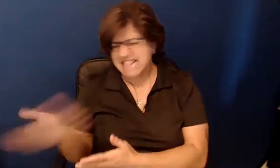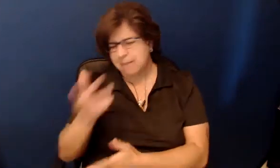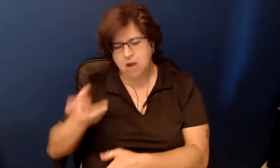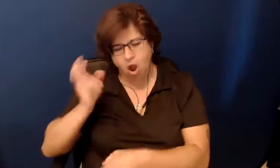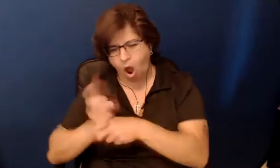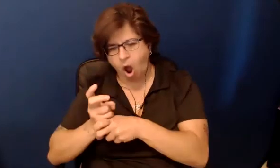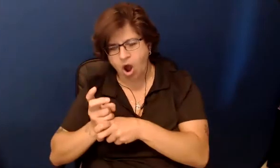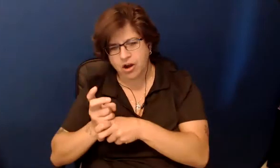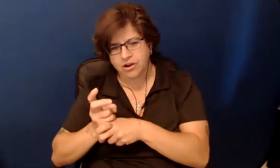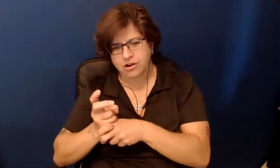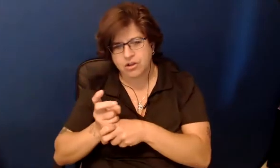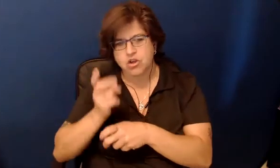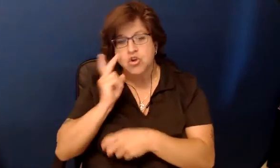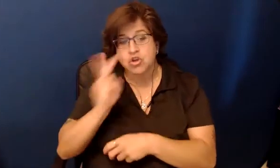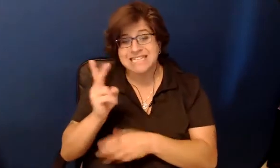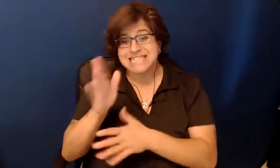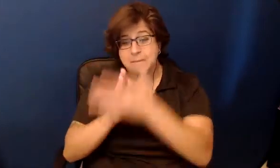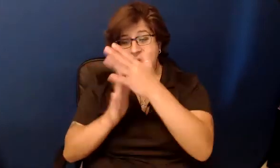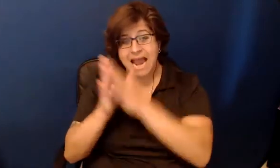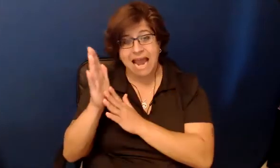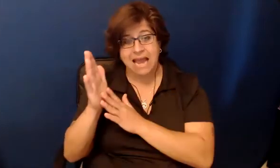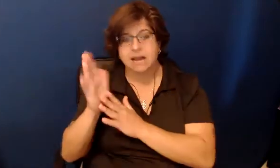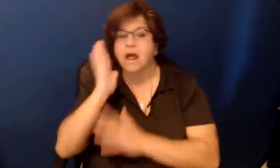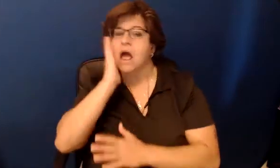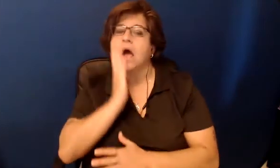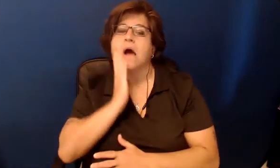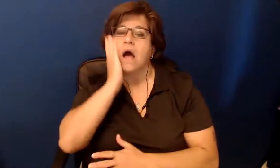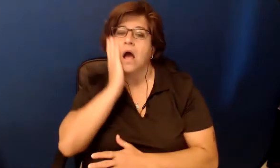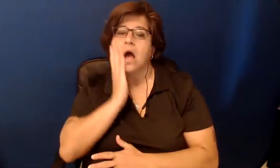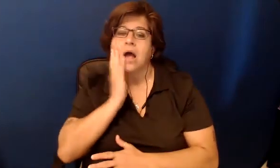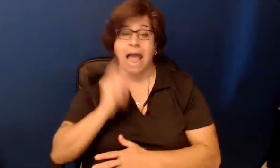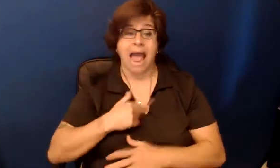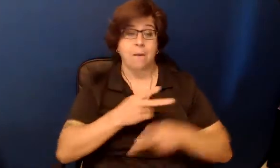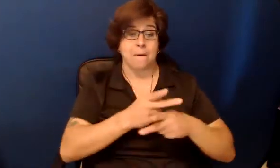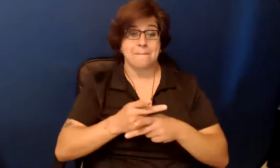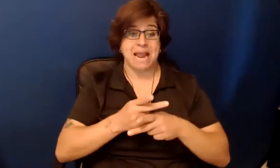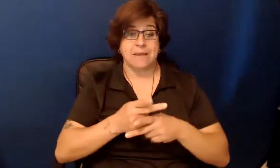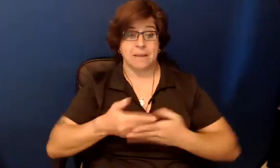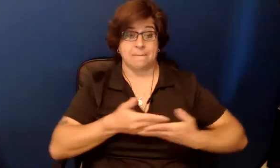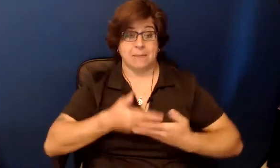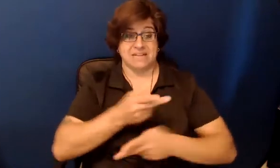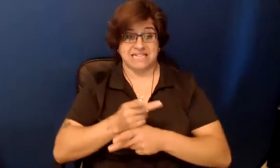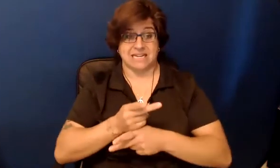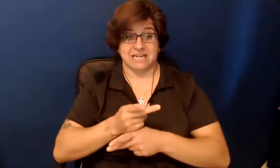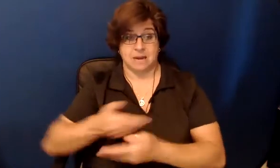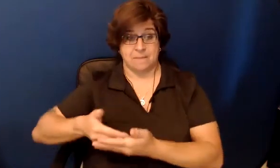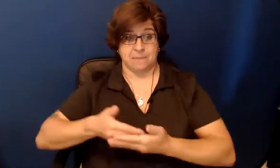baby and I slapped it so hard, I left my handprint on its face. I was